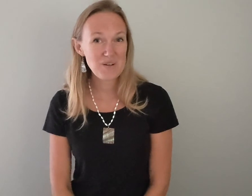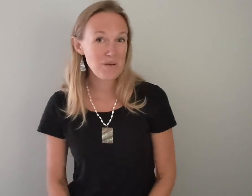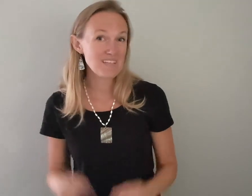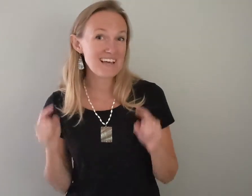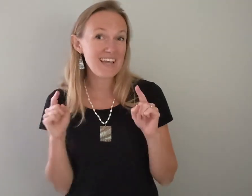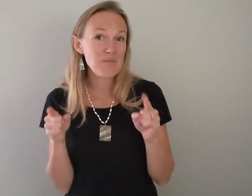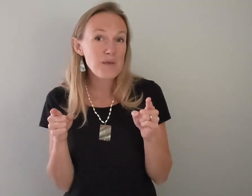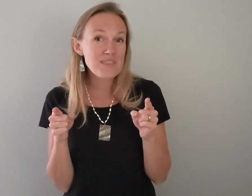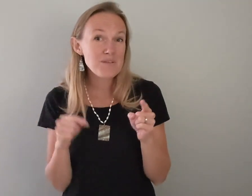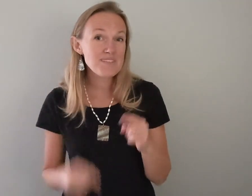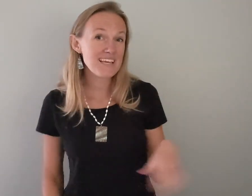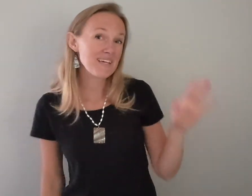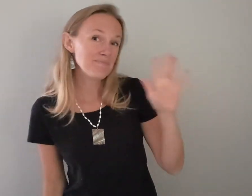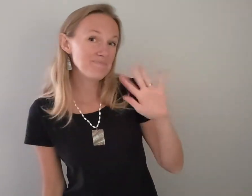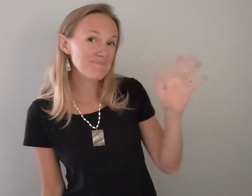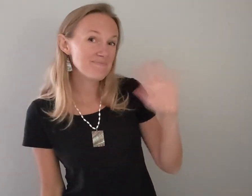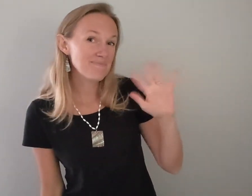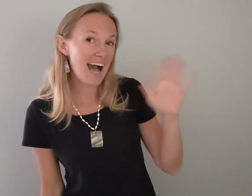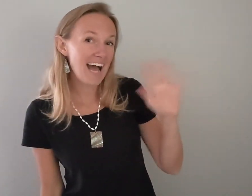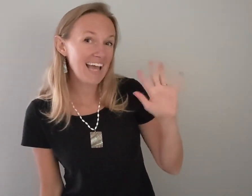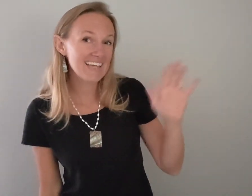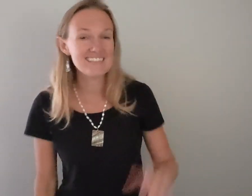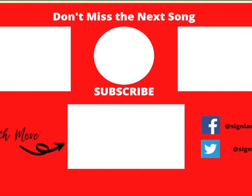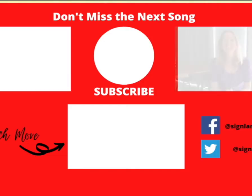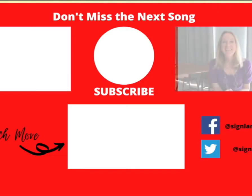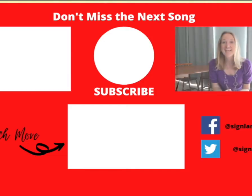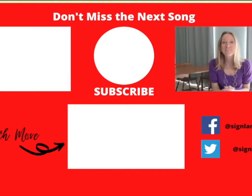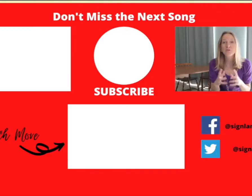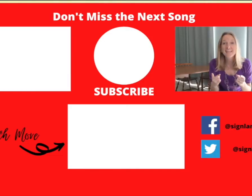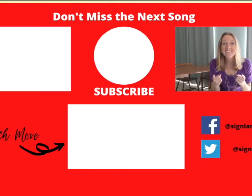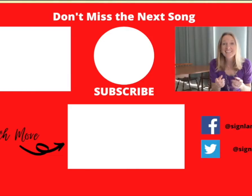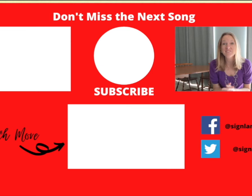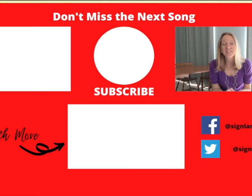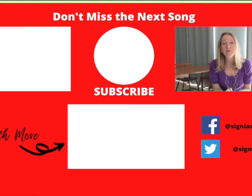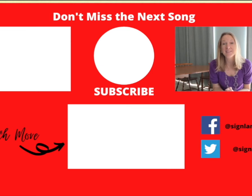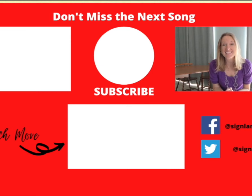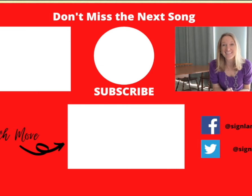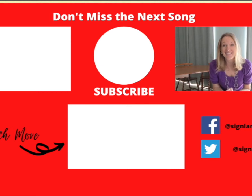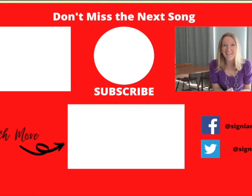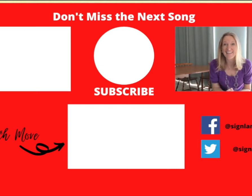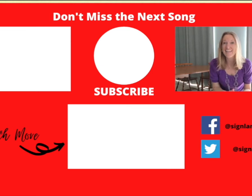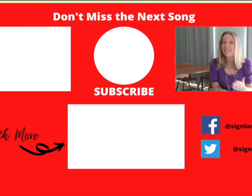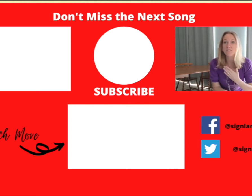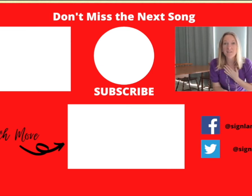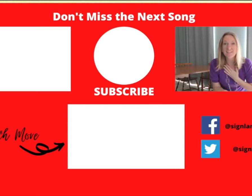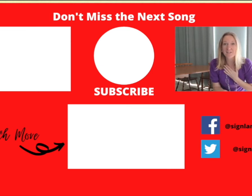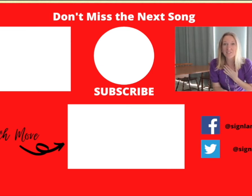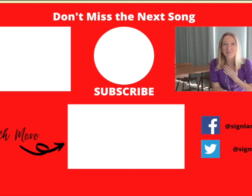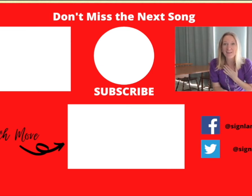when we sign with the music. Bye. If you liked today's video, please click like. It gives me the encouragement I need to